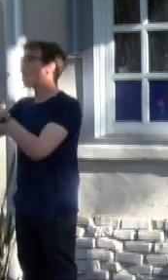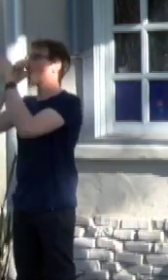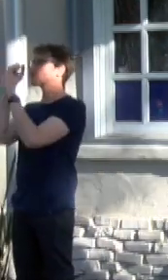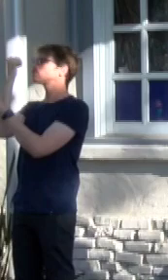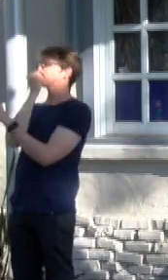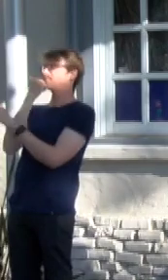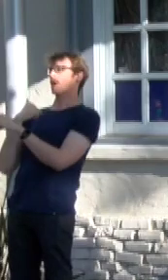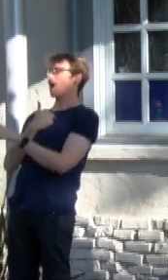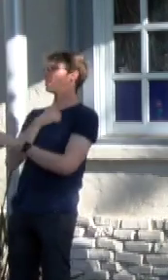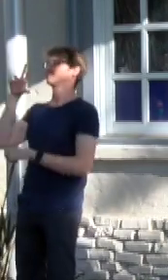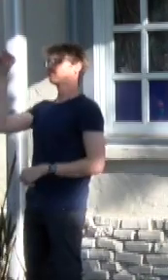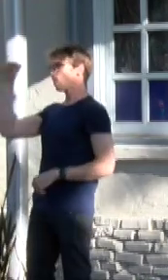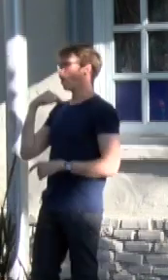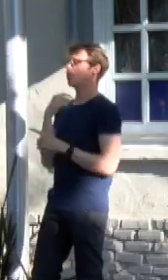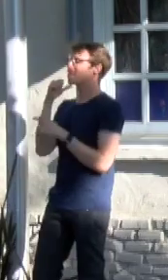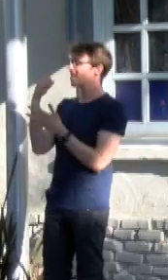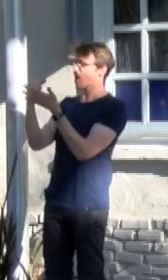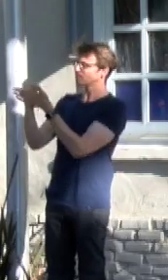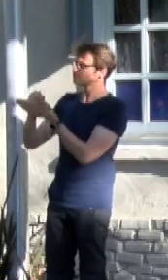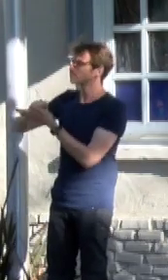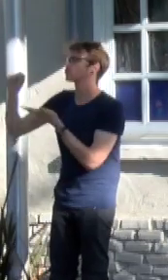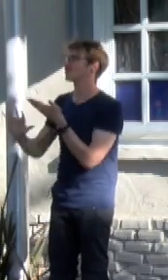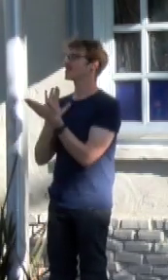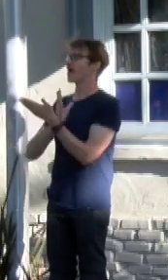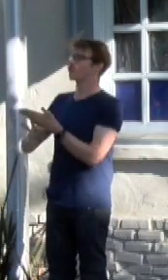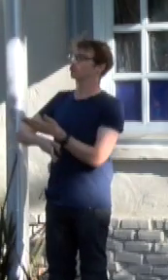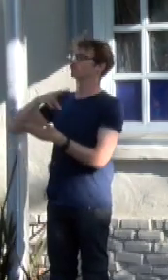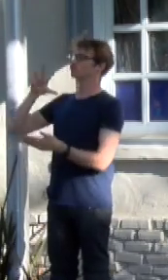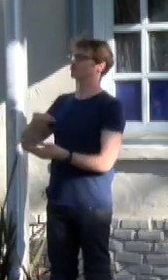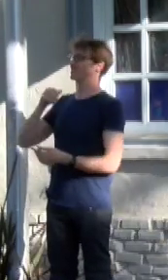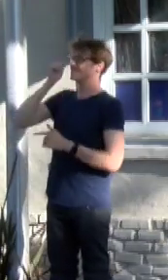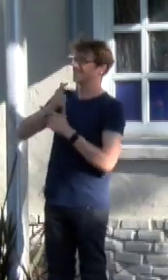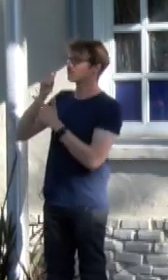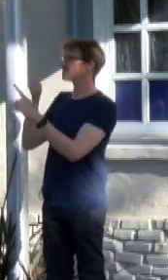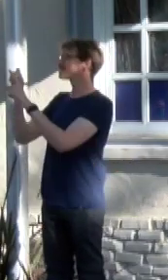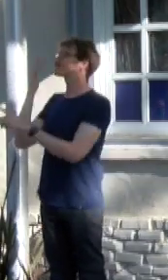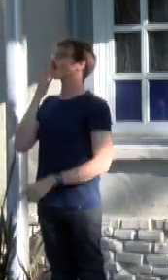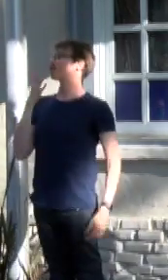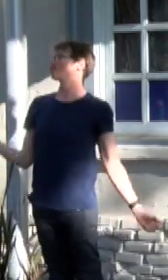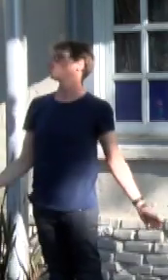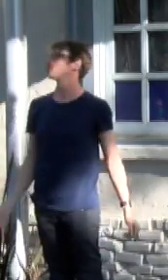us, and they will not erase our trans siblings of color.